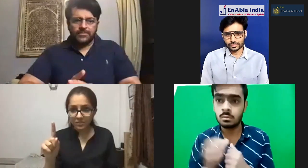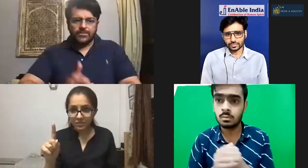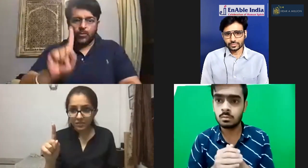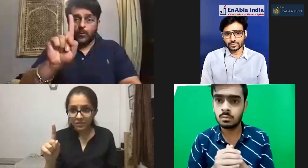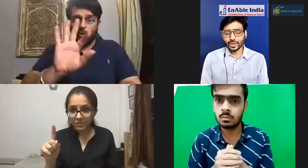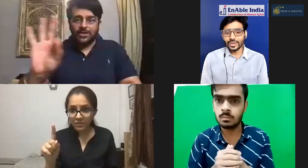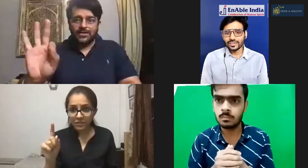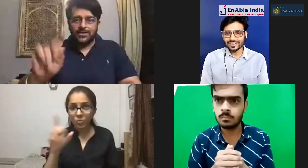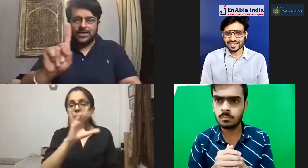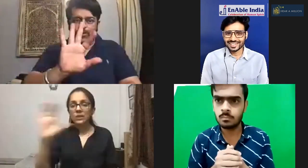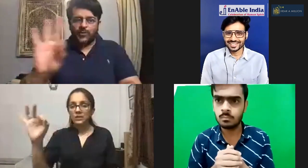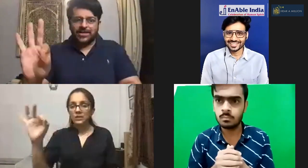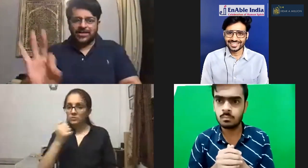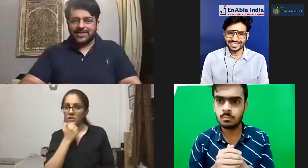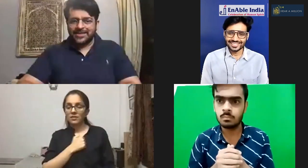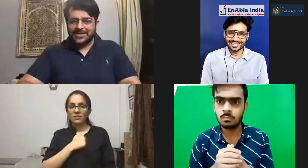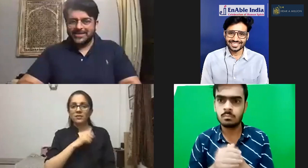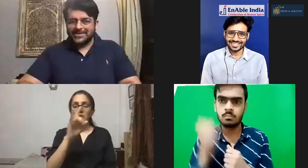month. 1 week, yeah.